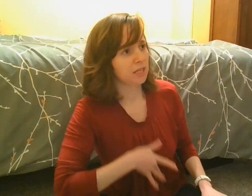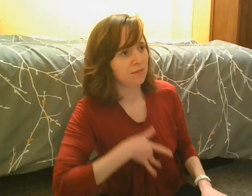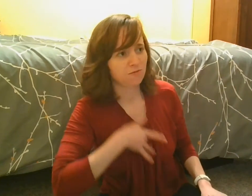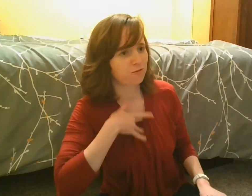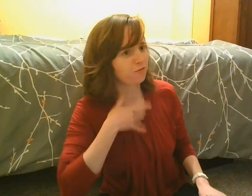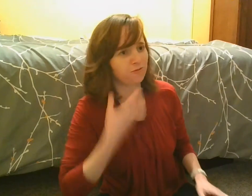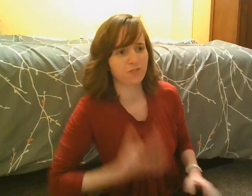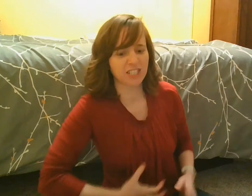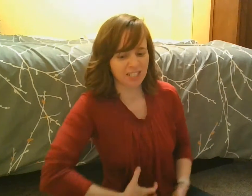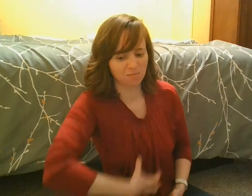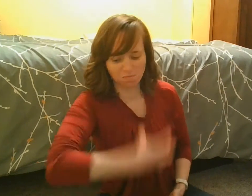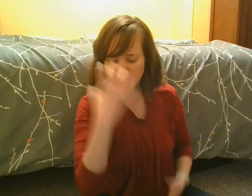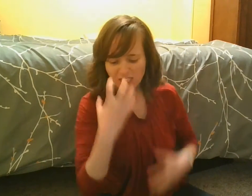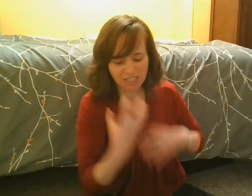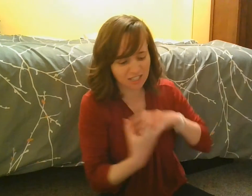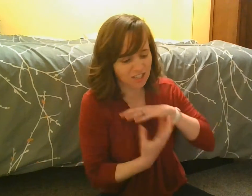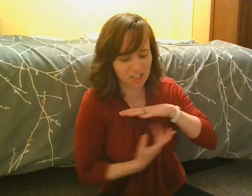I'm feeling mad. Just